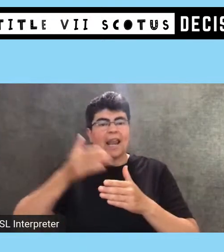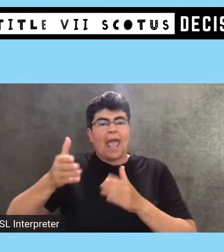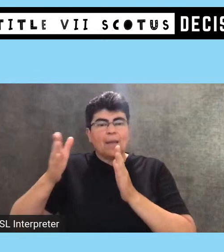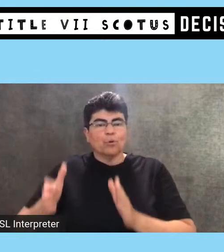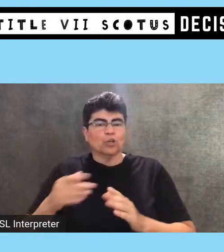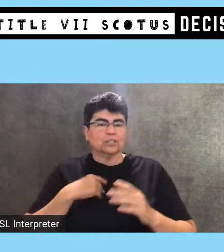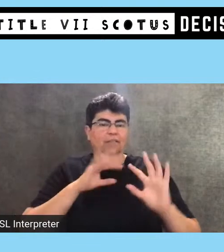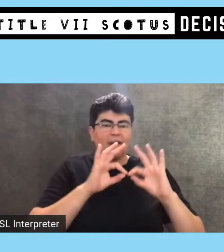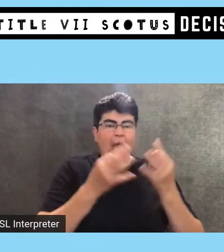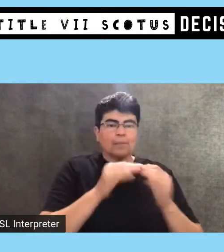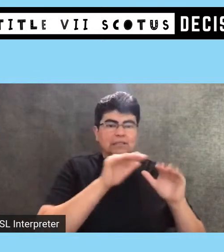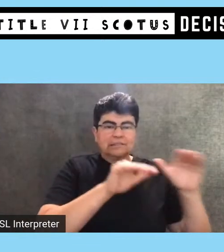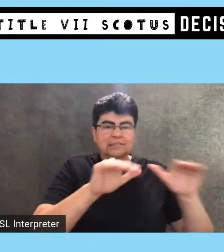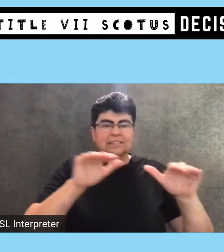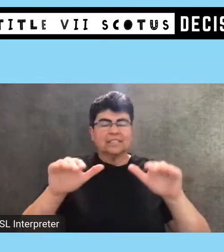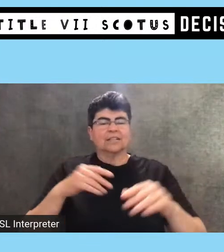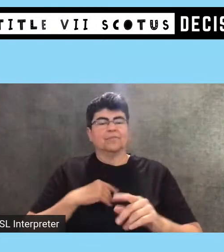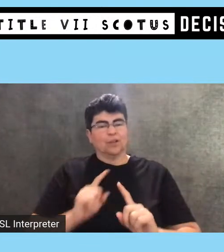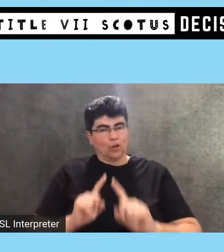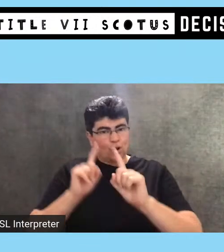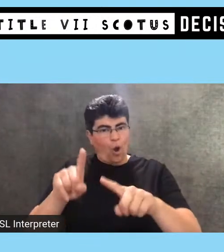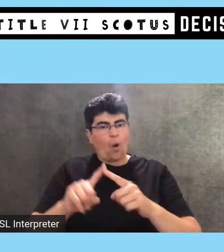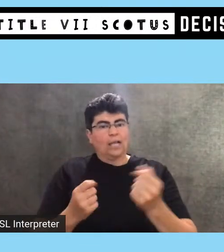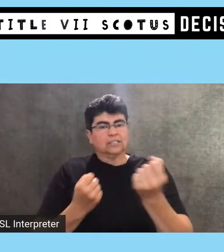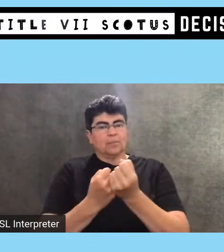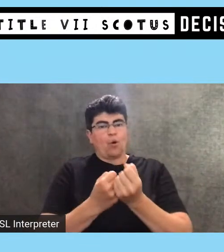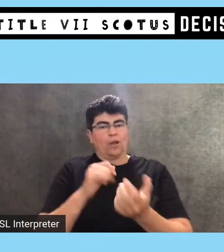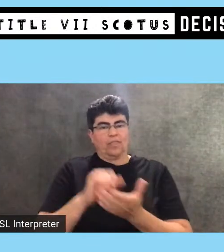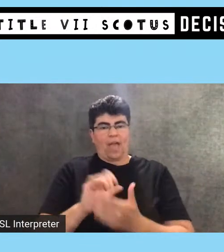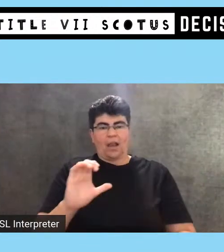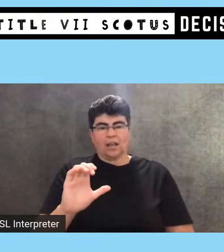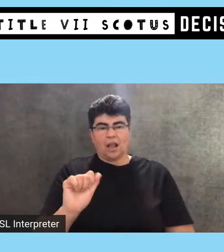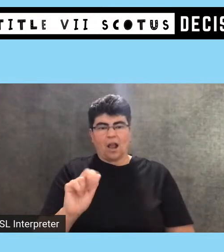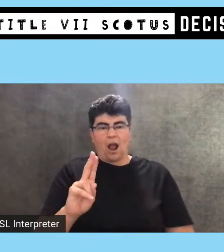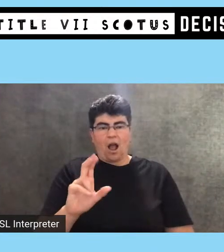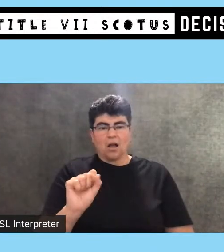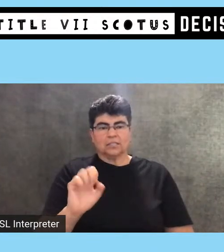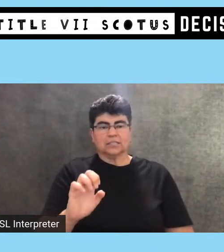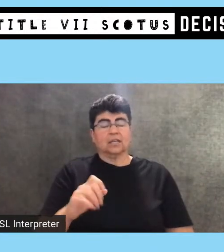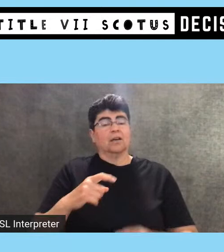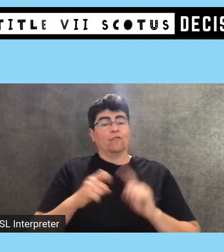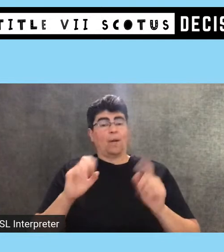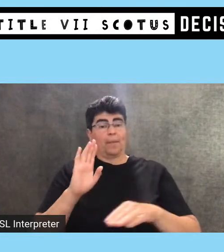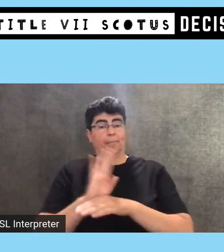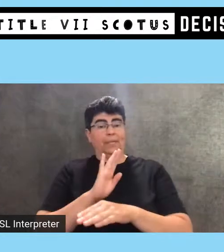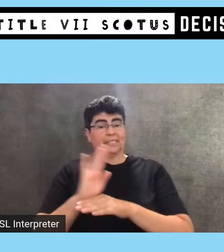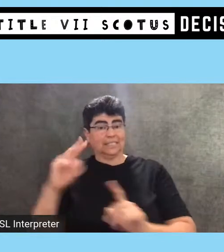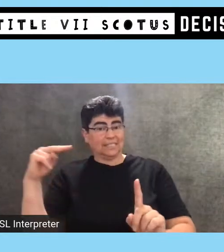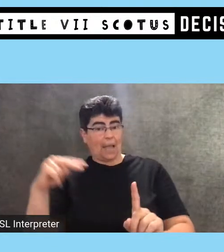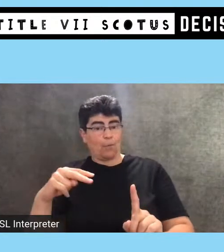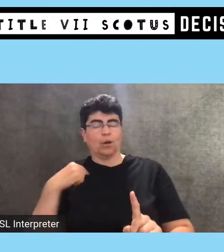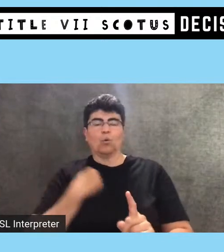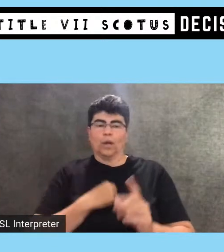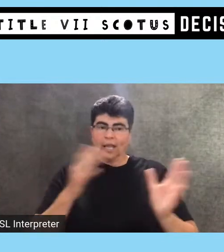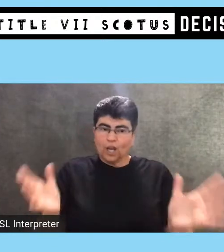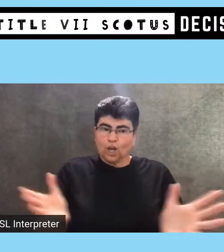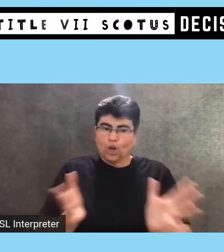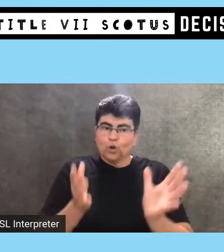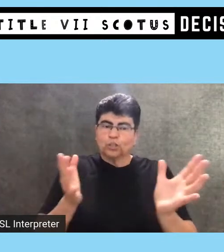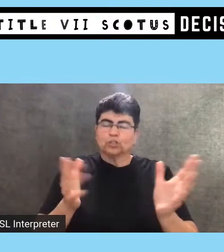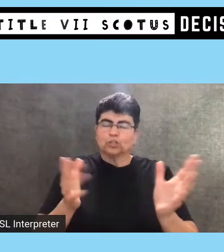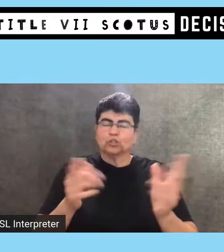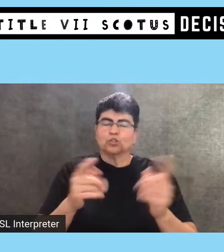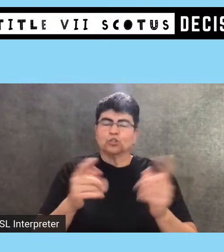vote, and get out and support the cause. From a business standpoint, we encourage you to join a